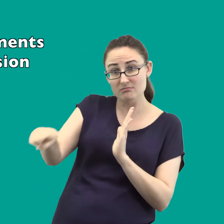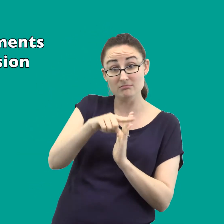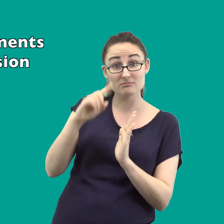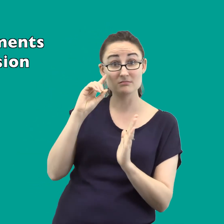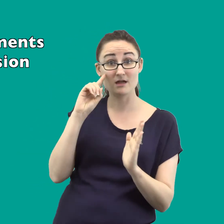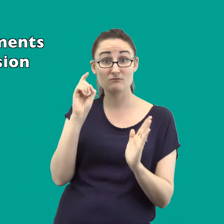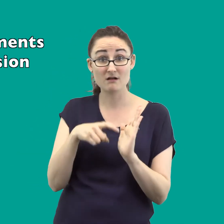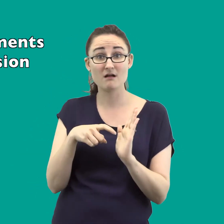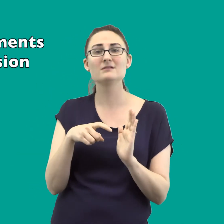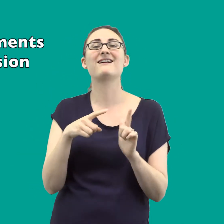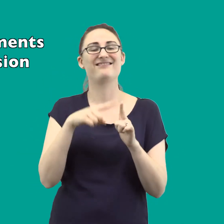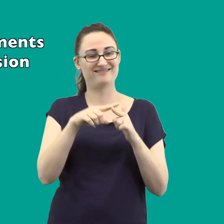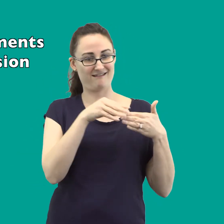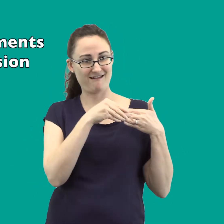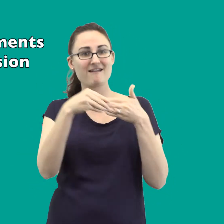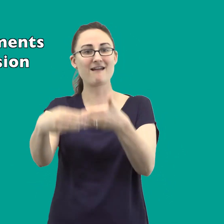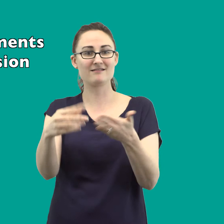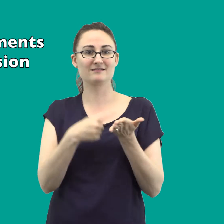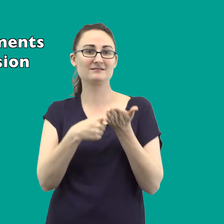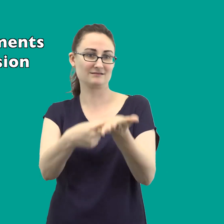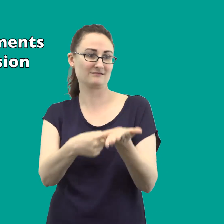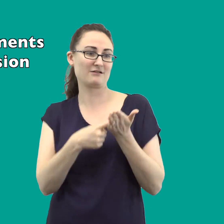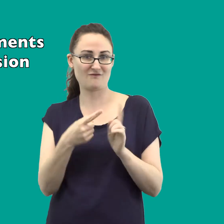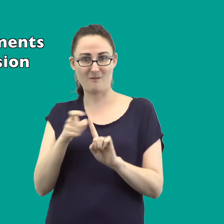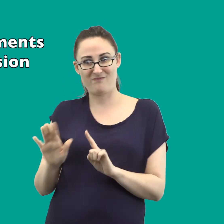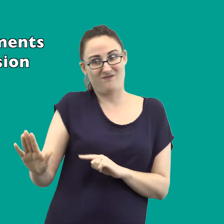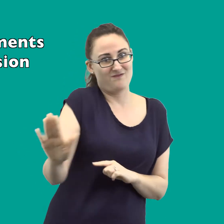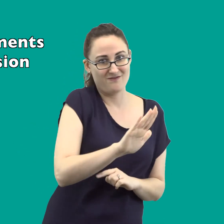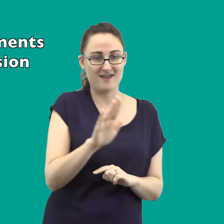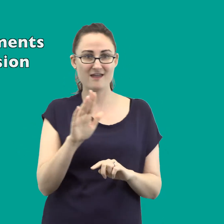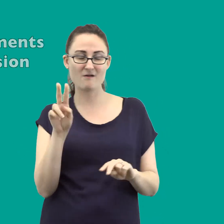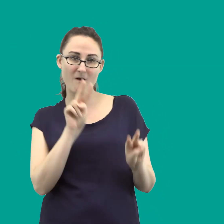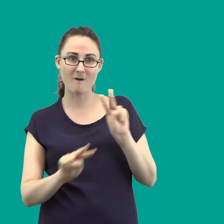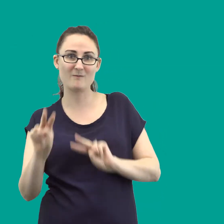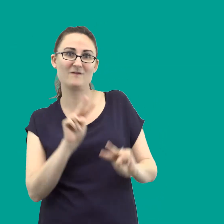picture. I guide the discussion based on their observations.